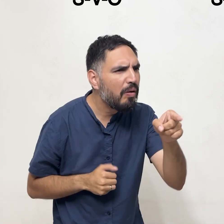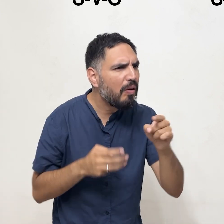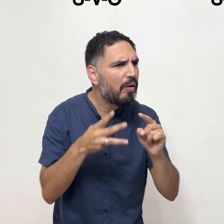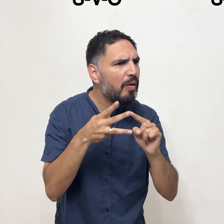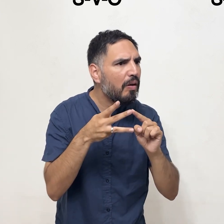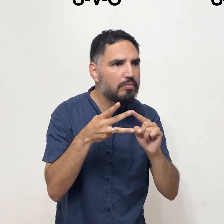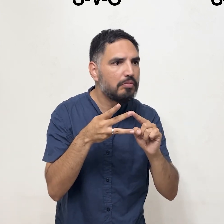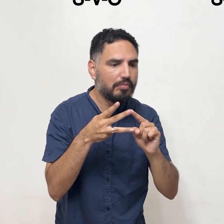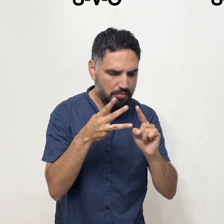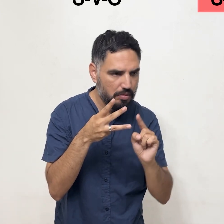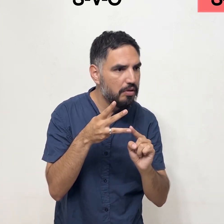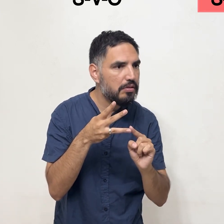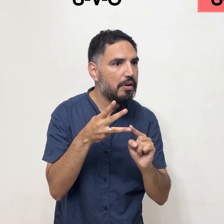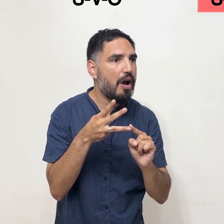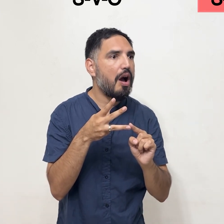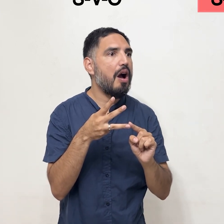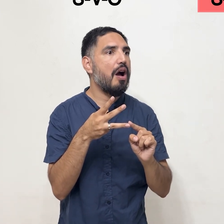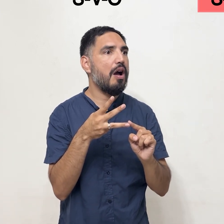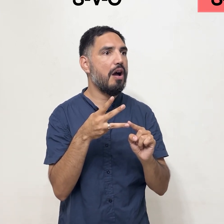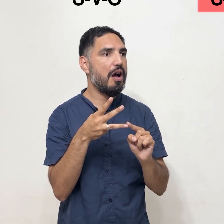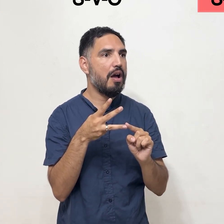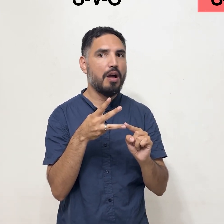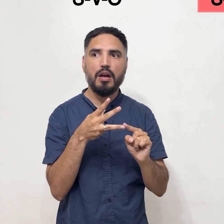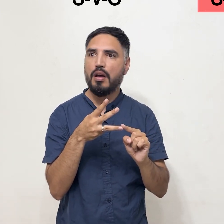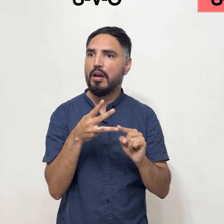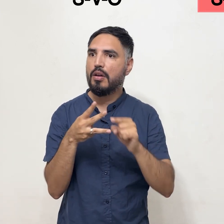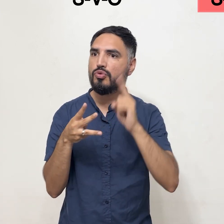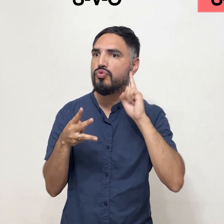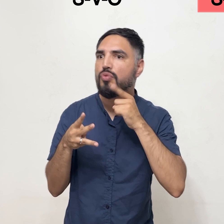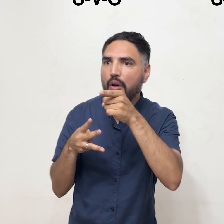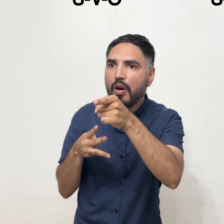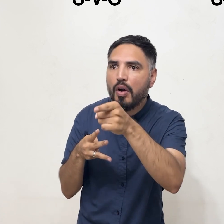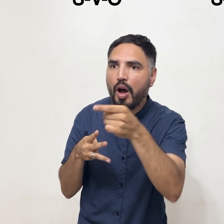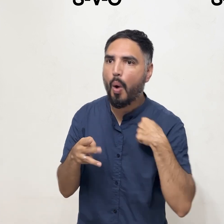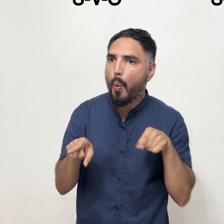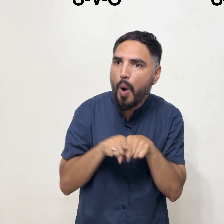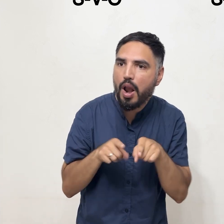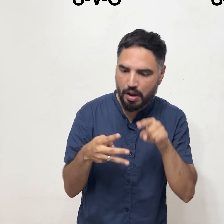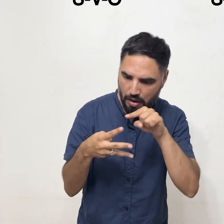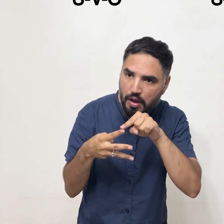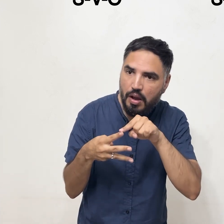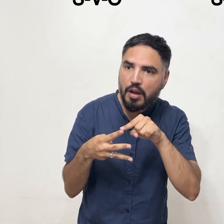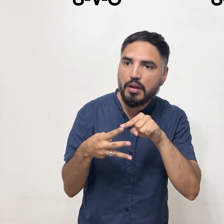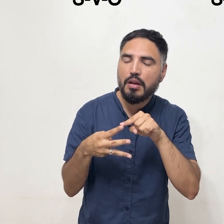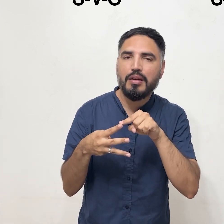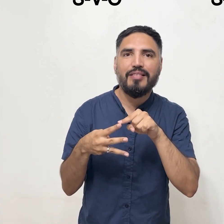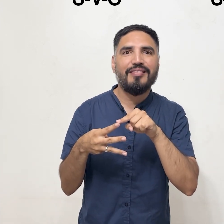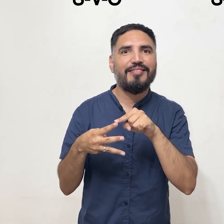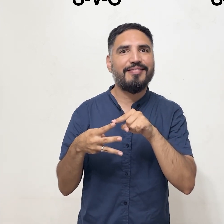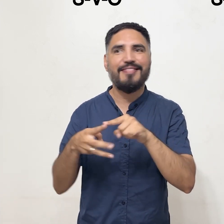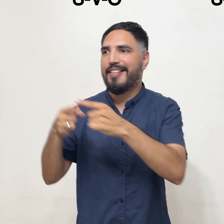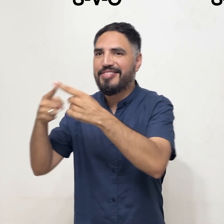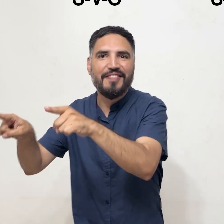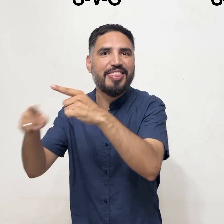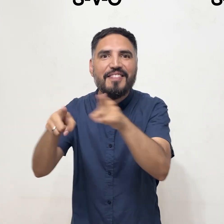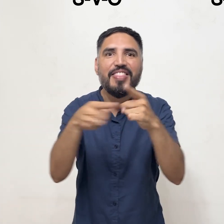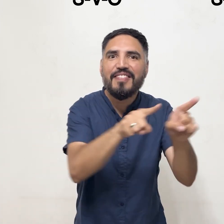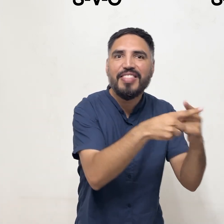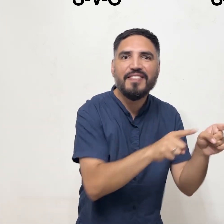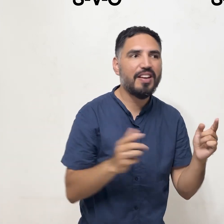others use a different one, and some spoke in a way very similar to mine. It was then that